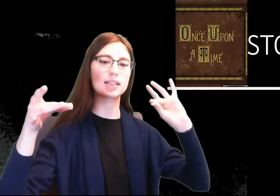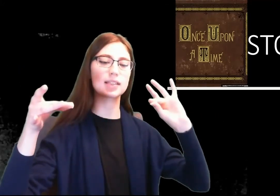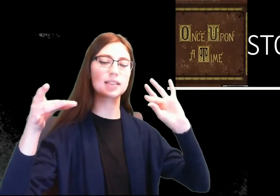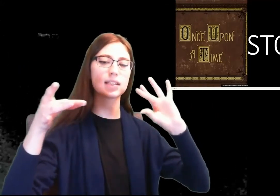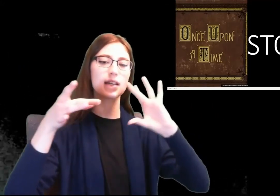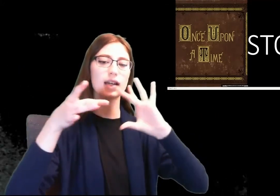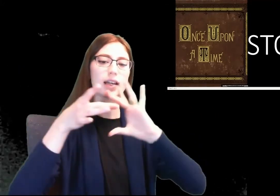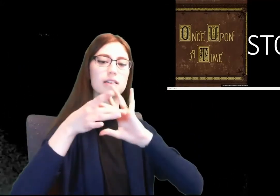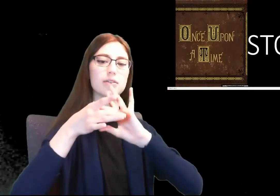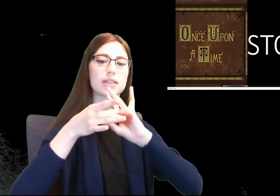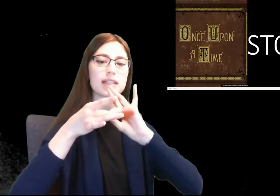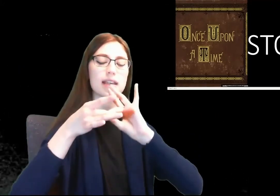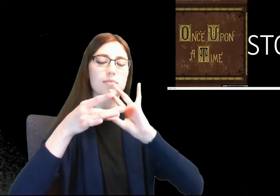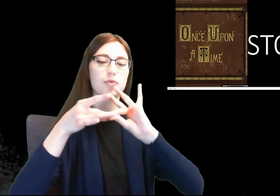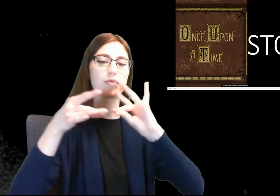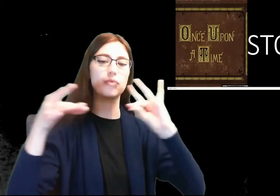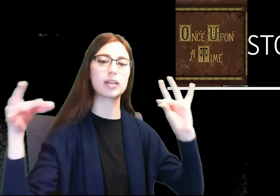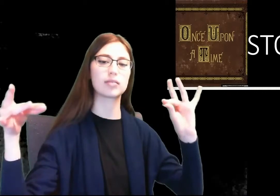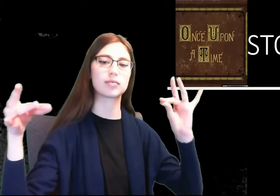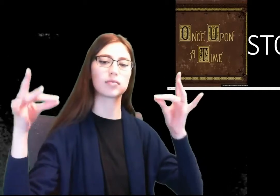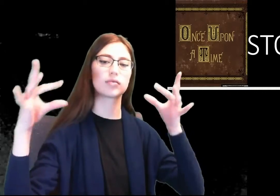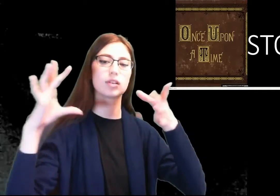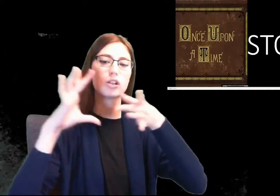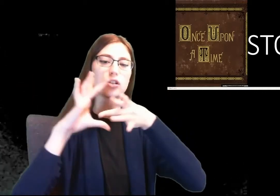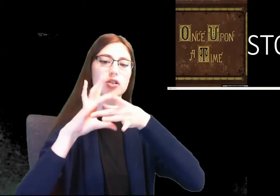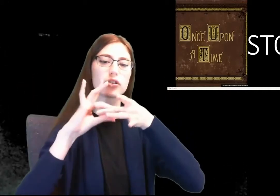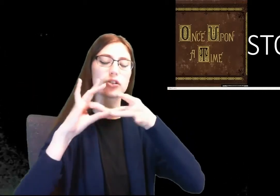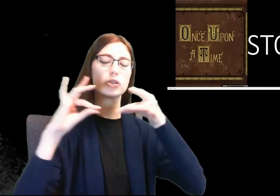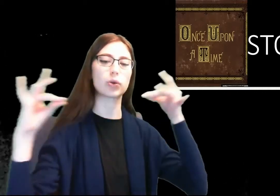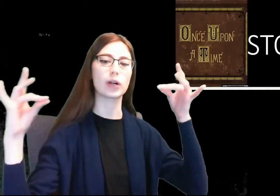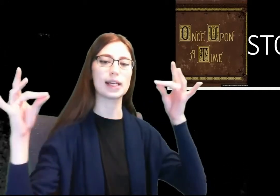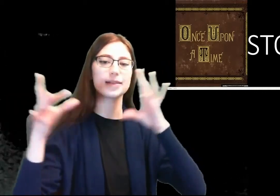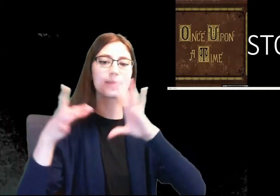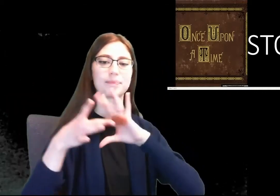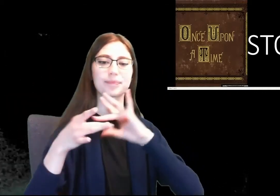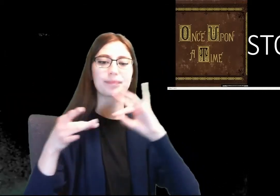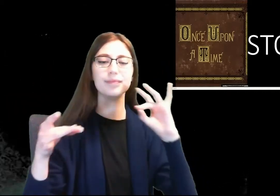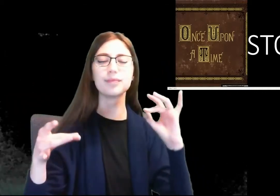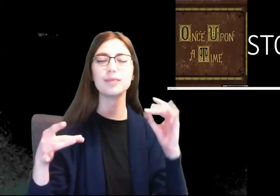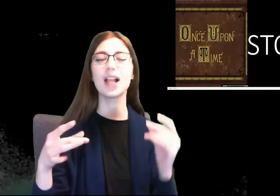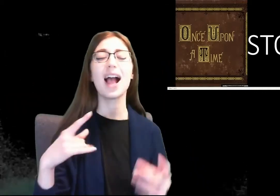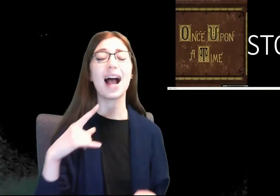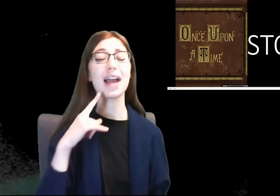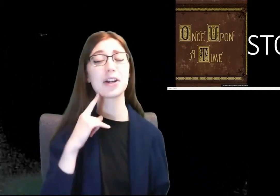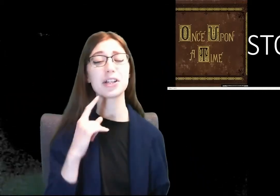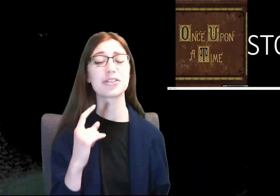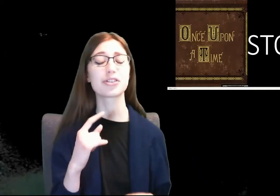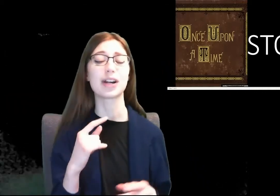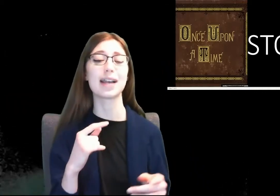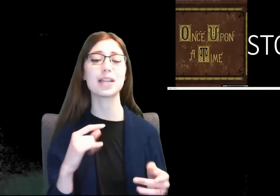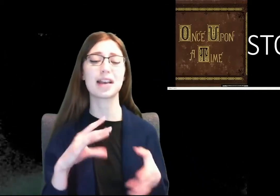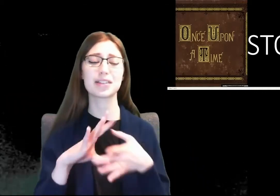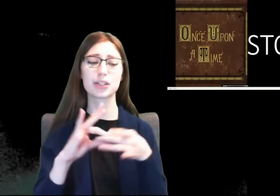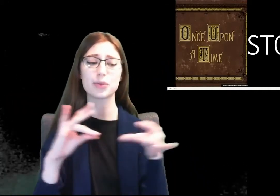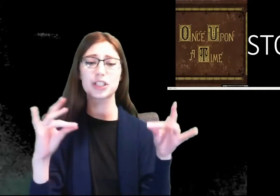hands and do the same movement. Story. I've heard it described as squishing